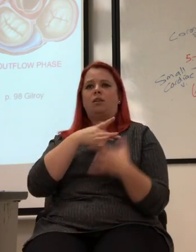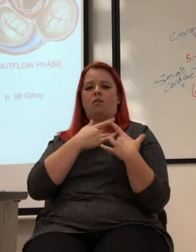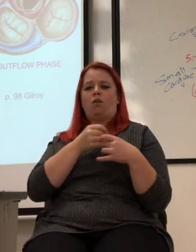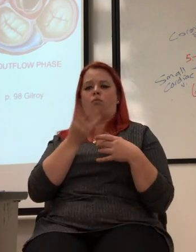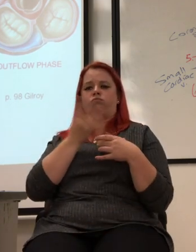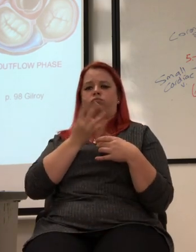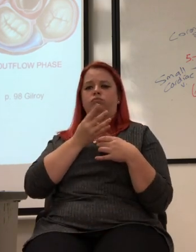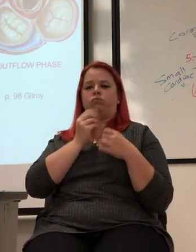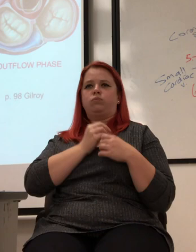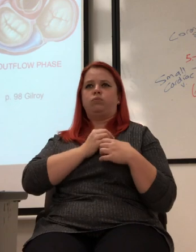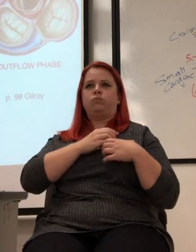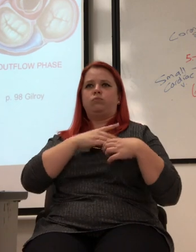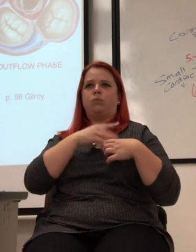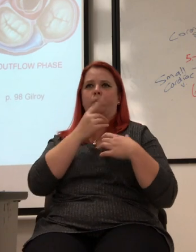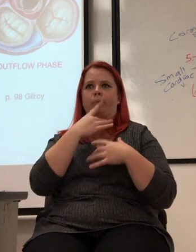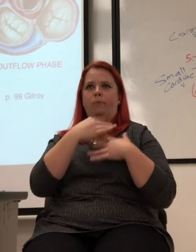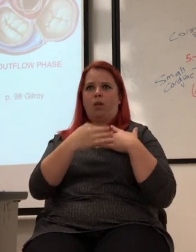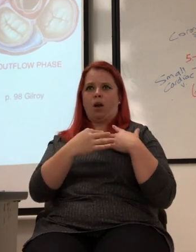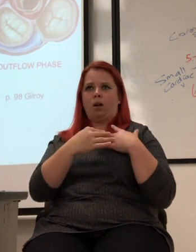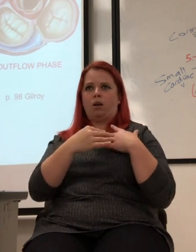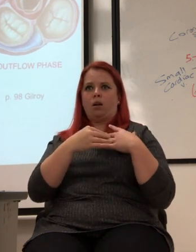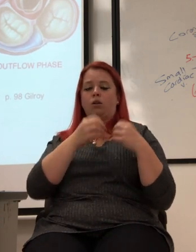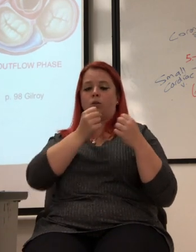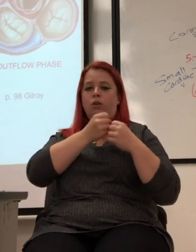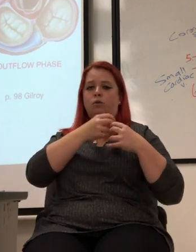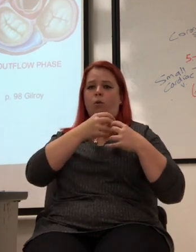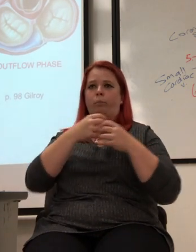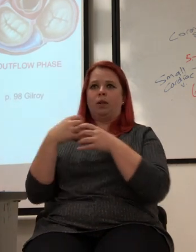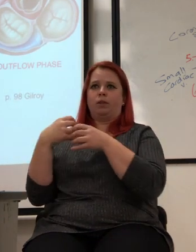phase. These valves are open, these valves are closed.